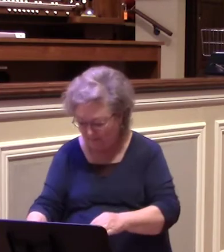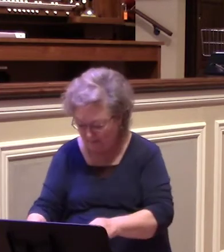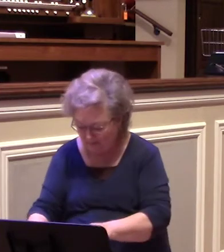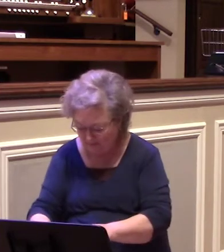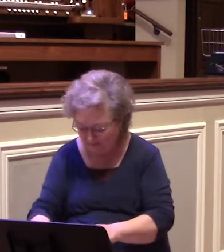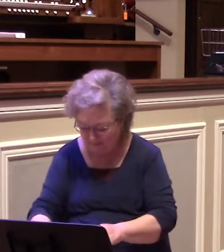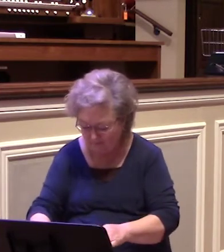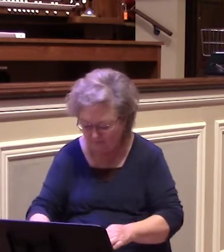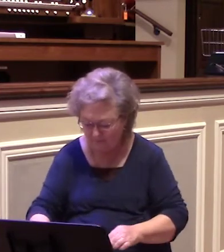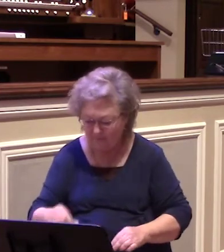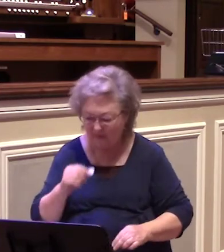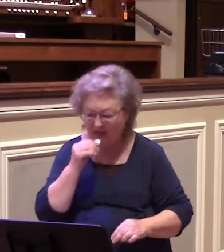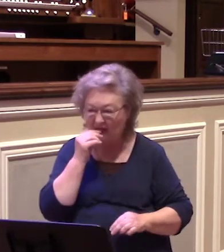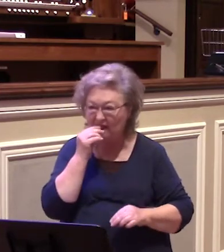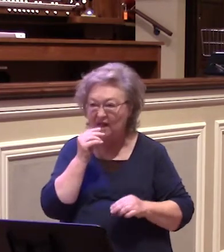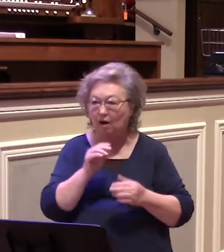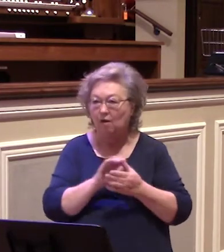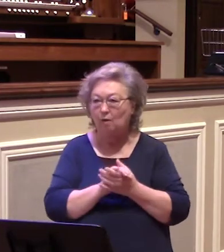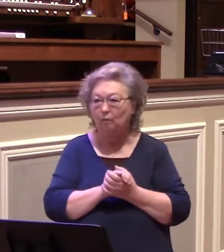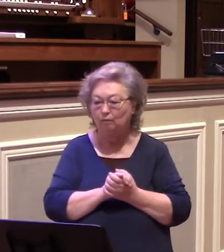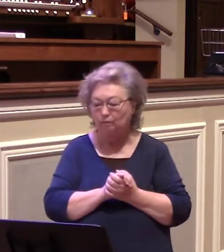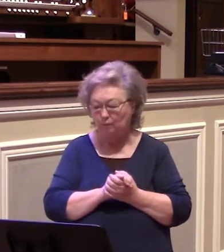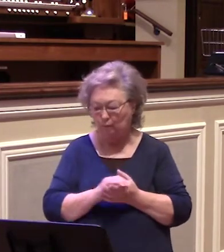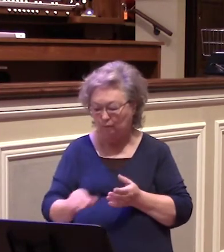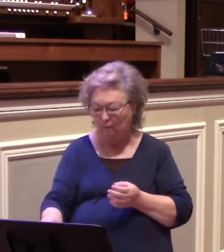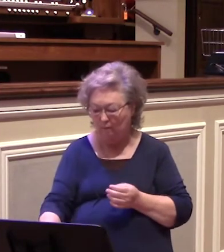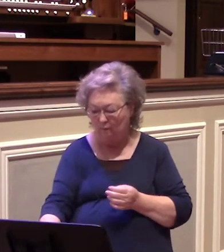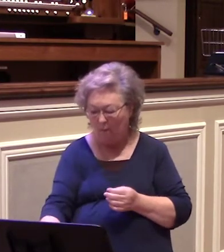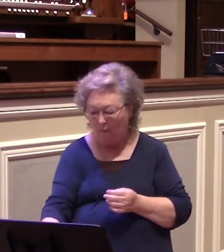And now the little strip on the cup.